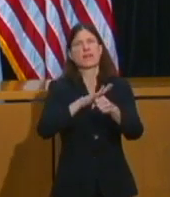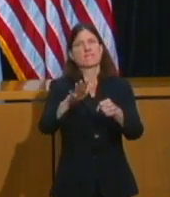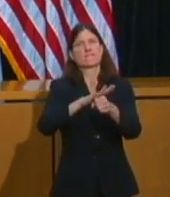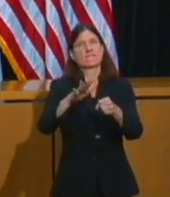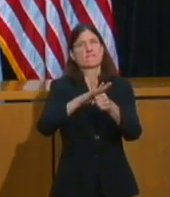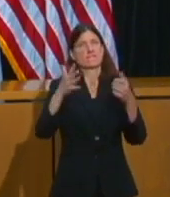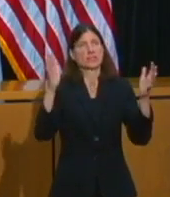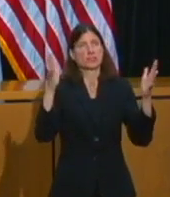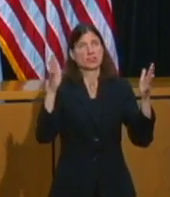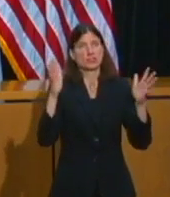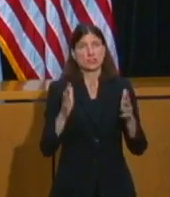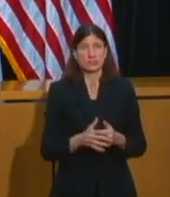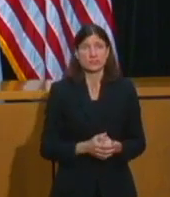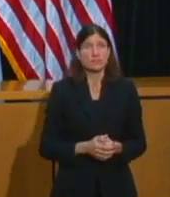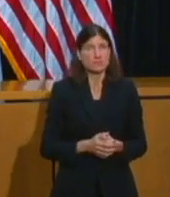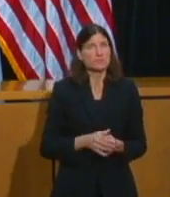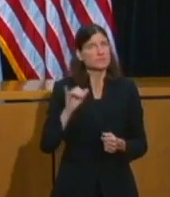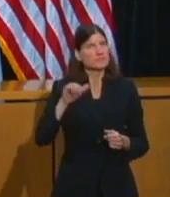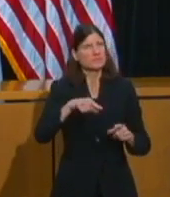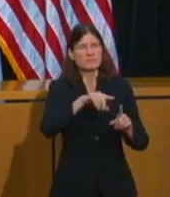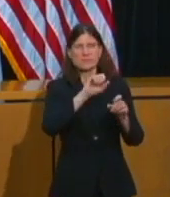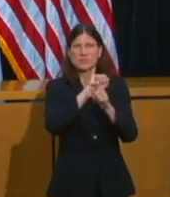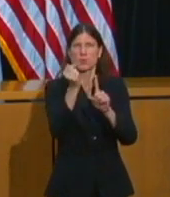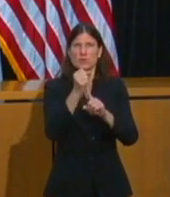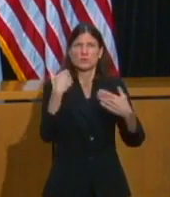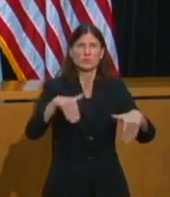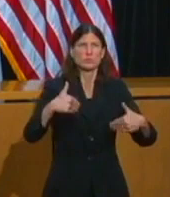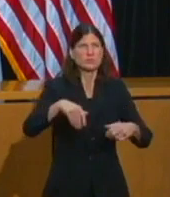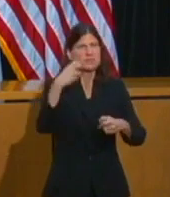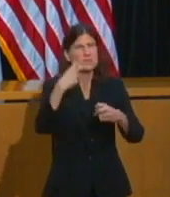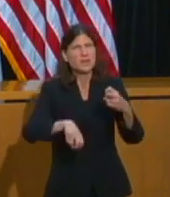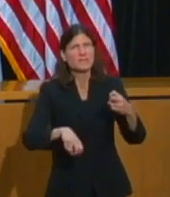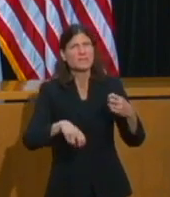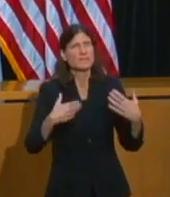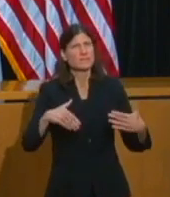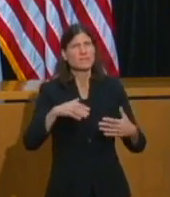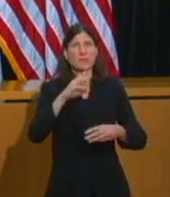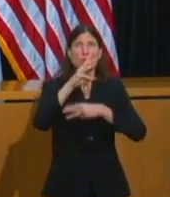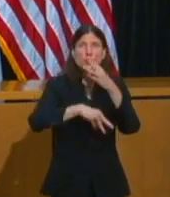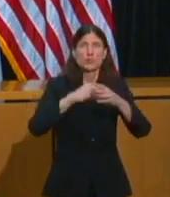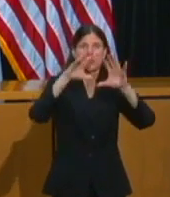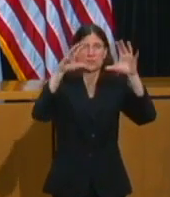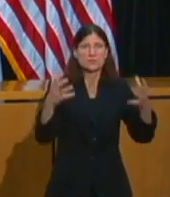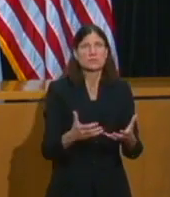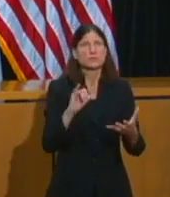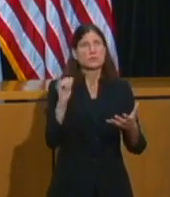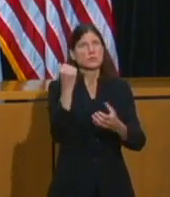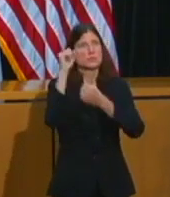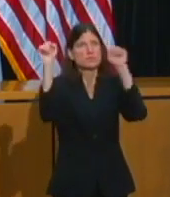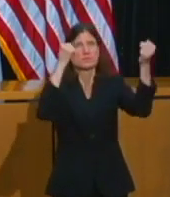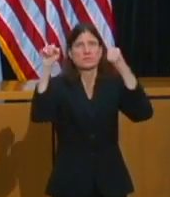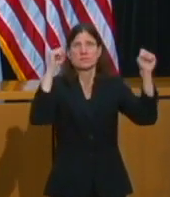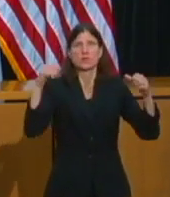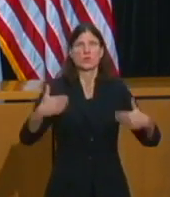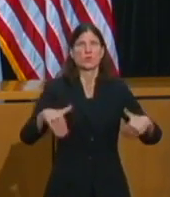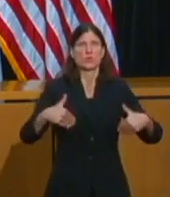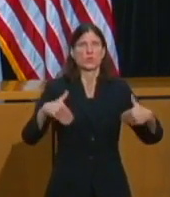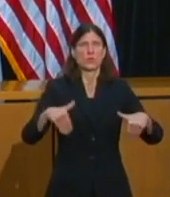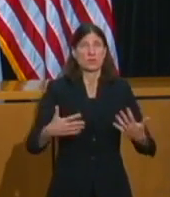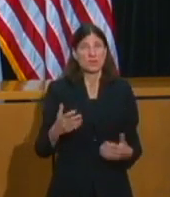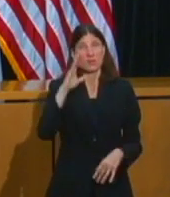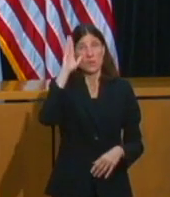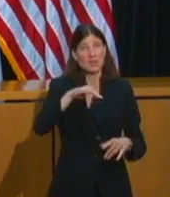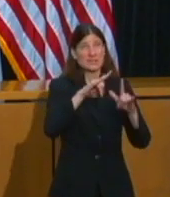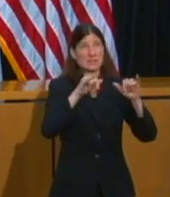daunting. We are in the midst of a global pandemic, fighting a virus that is incredibly infectious through